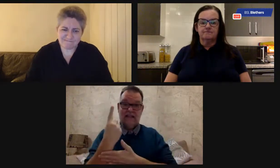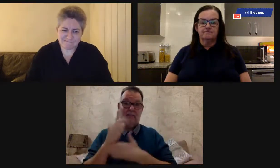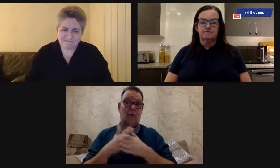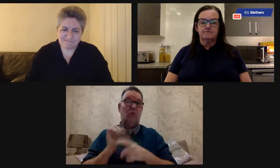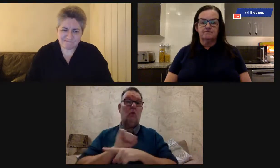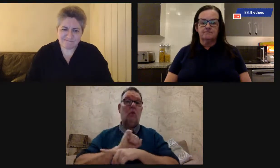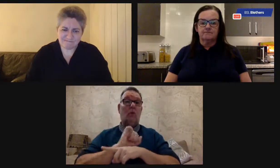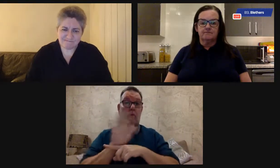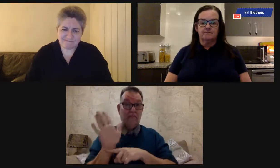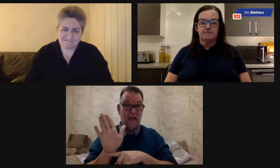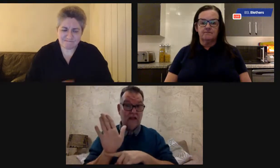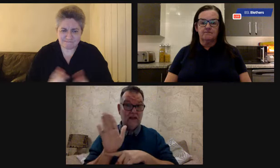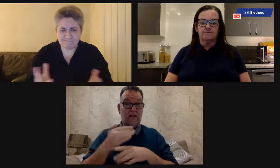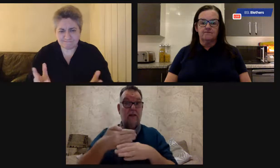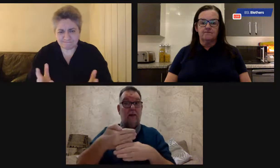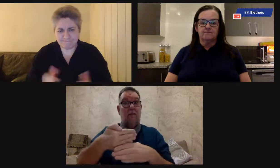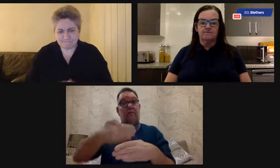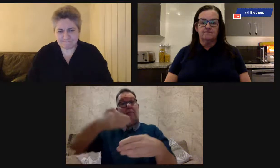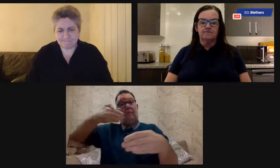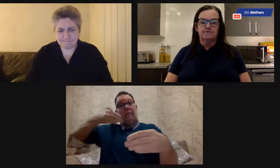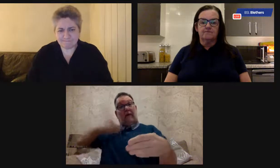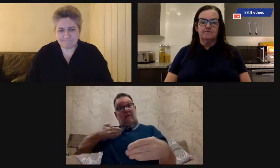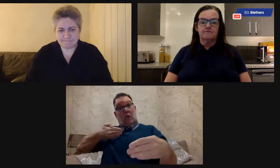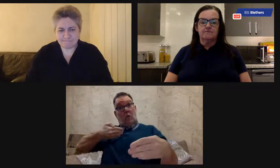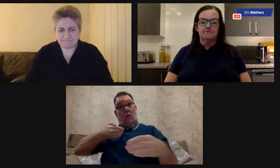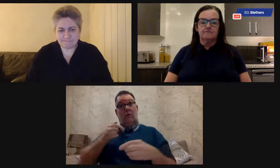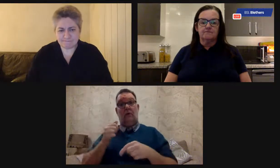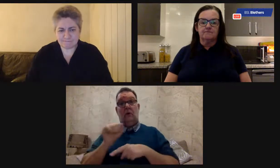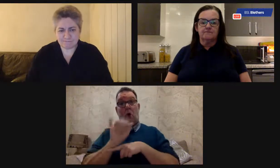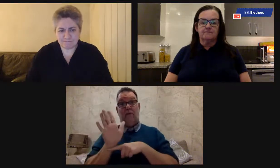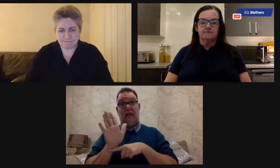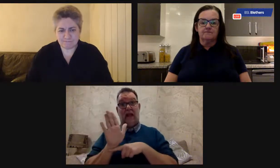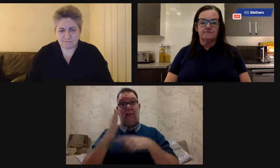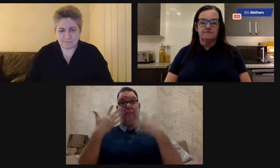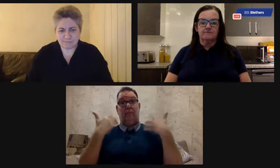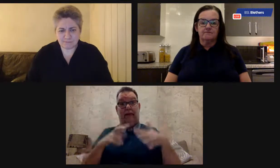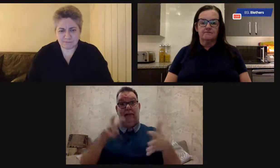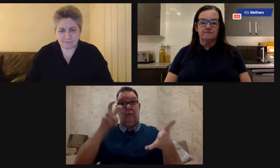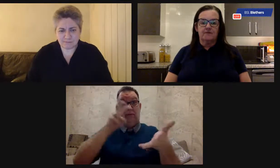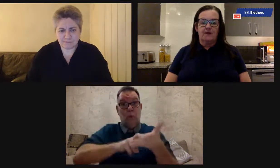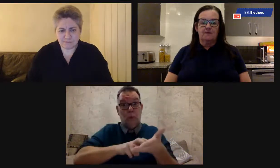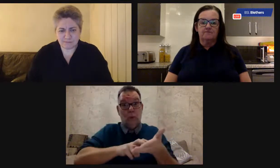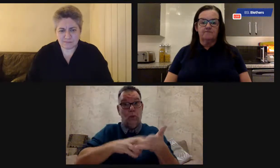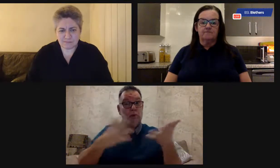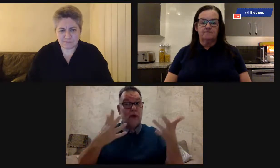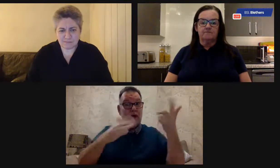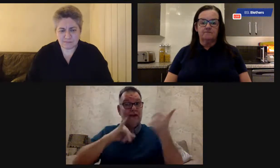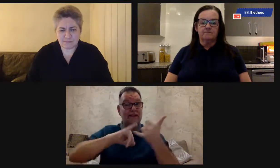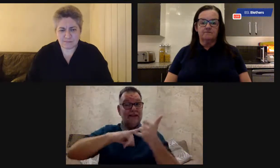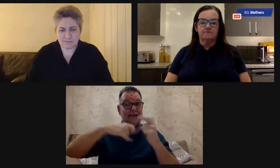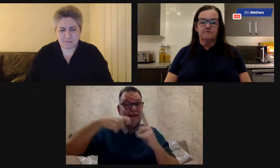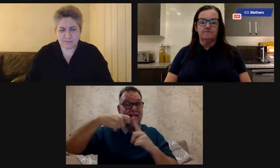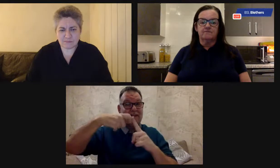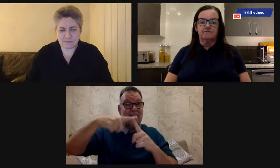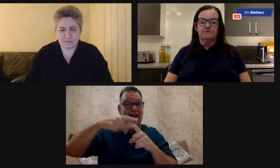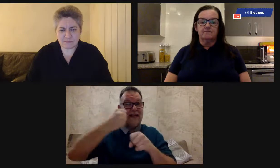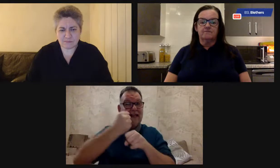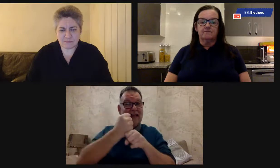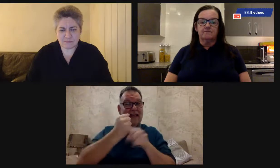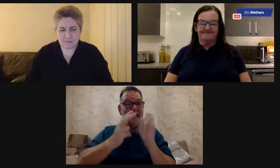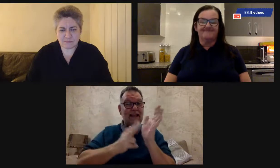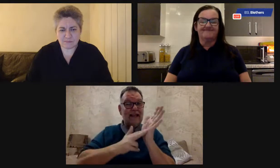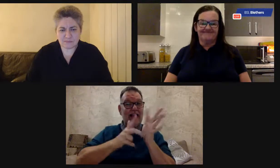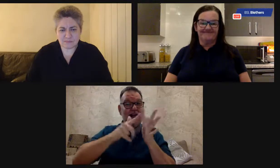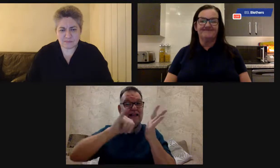We didn't have anything happening, and it was simply due to coronavirus and COVID. So obviously,